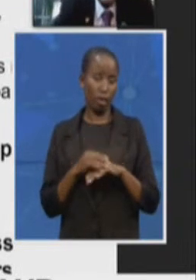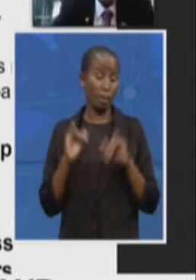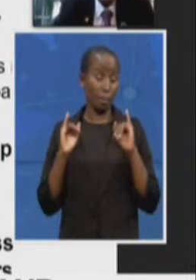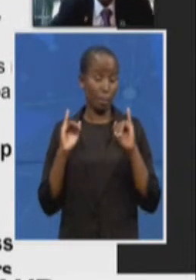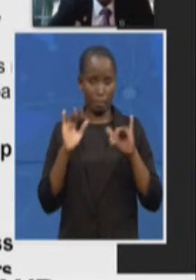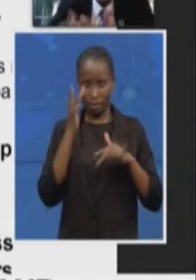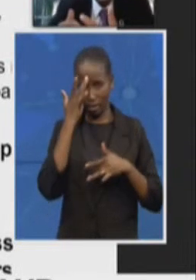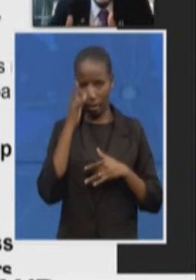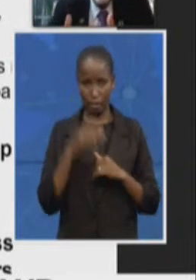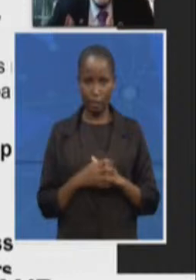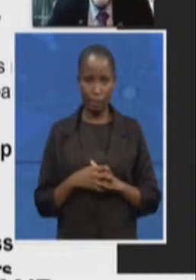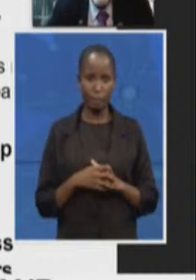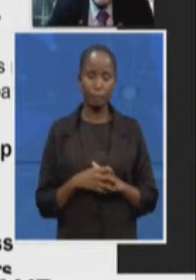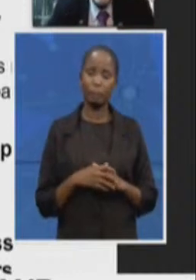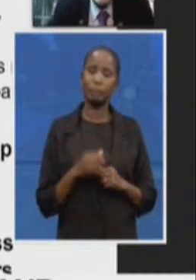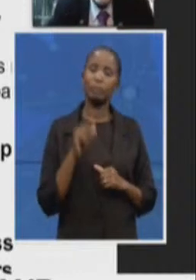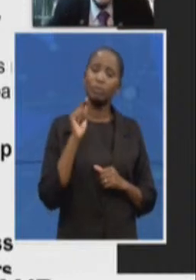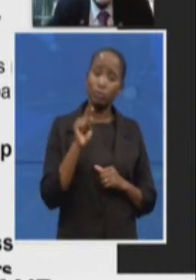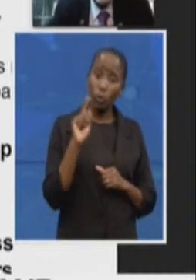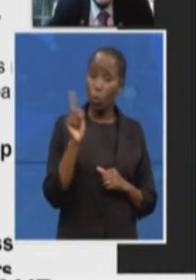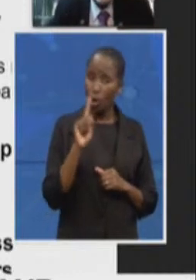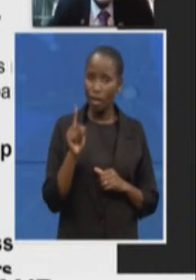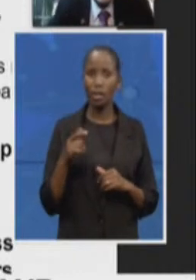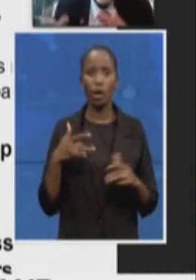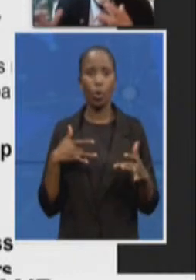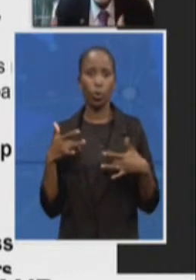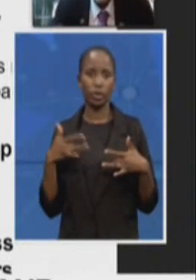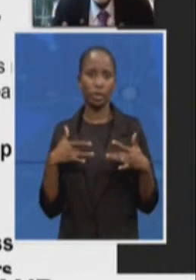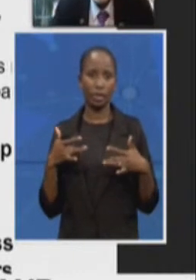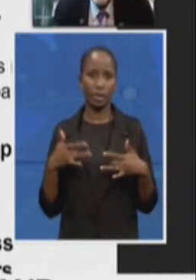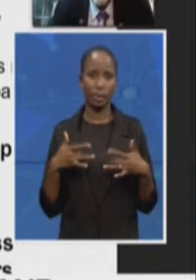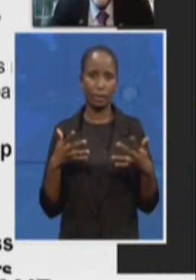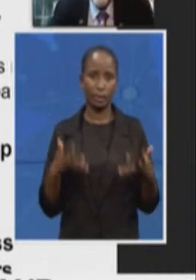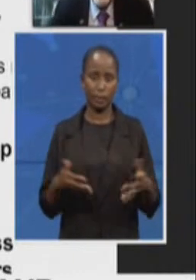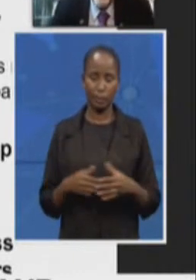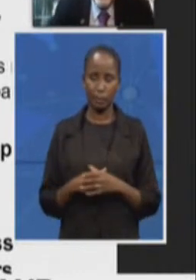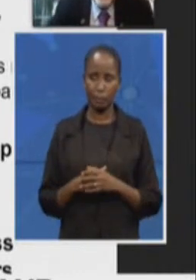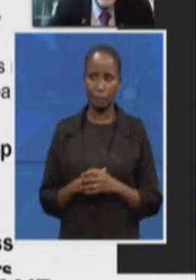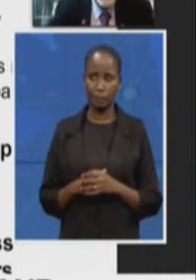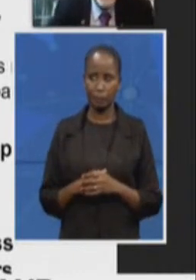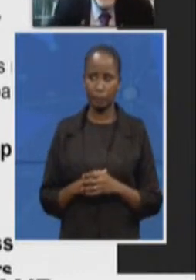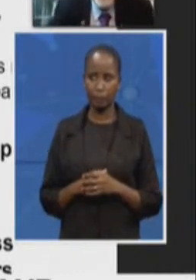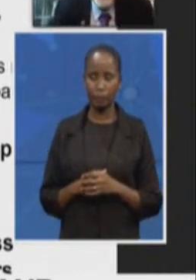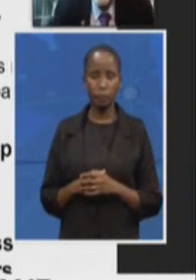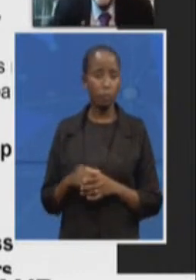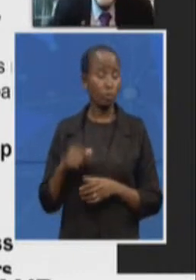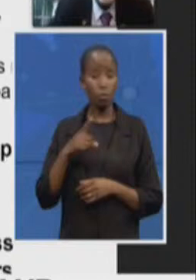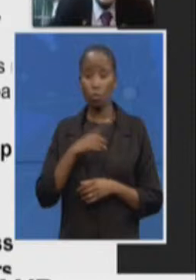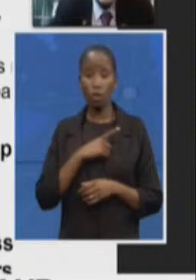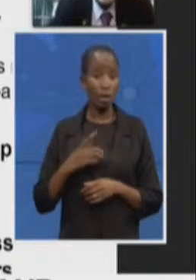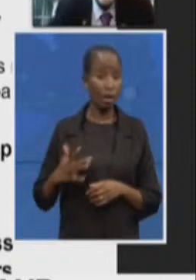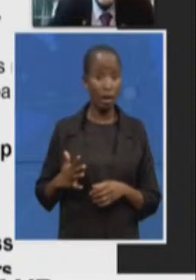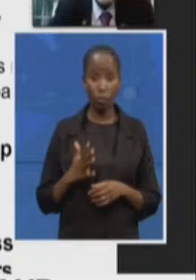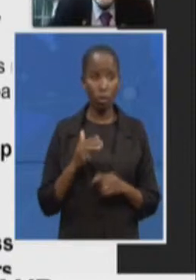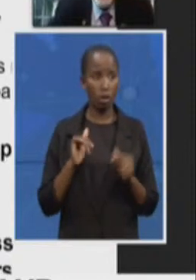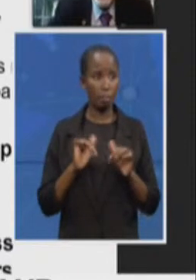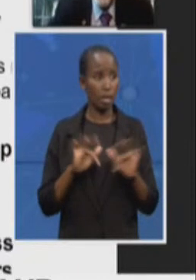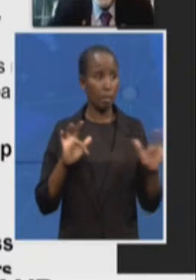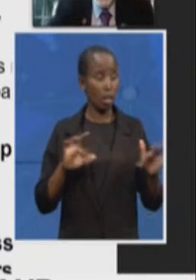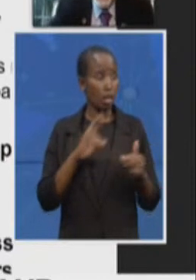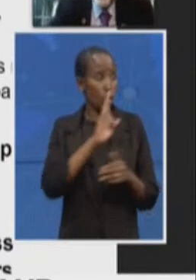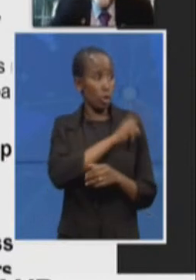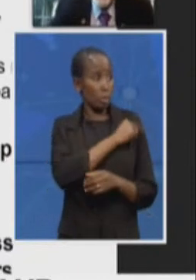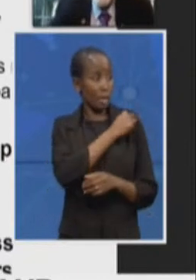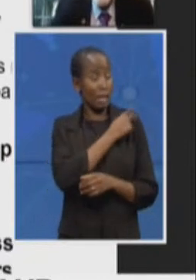this disease. We do not want to end up in a situation where our hospitals are overwhelmed with clinical illness and patients with severe disease.